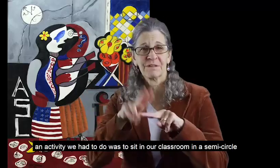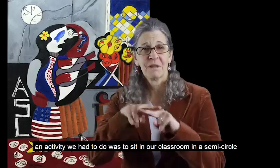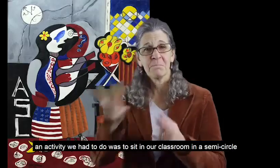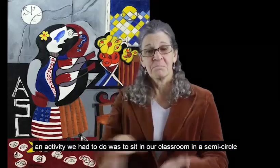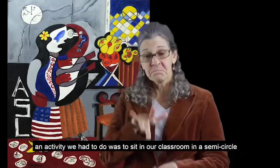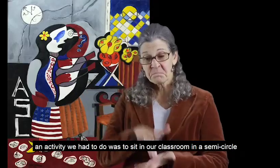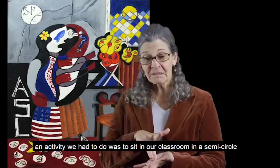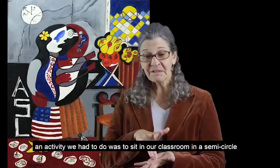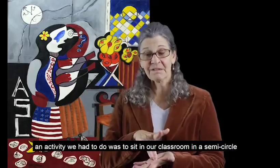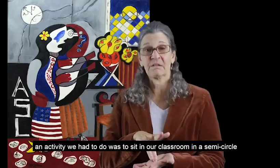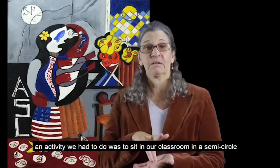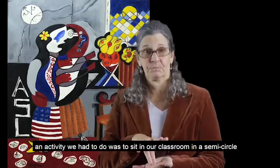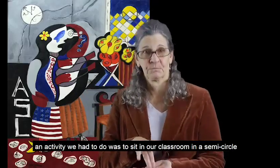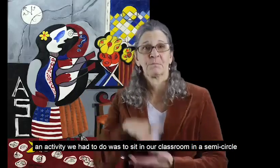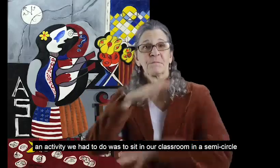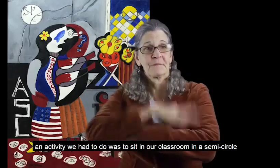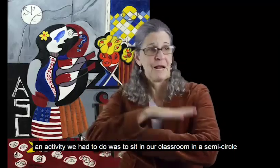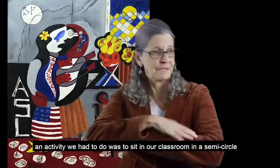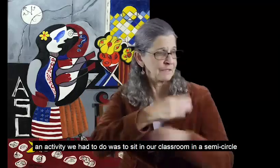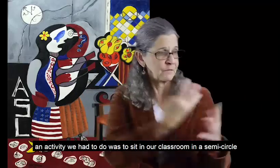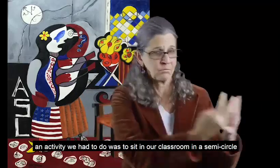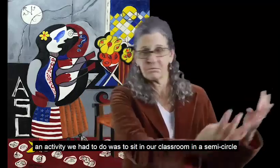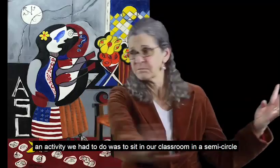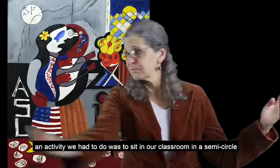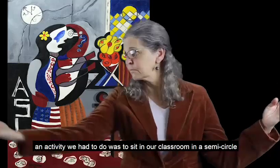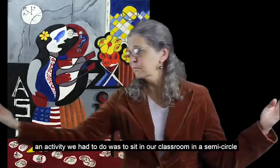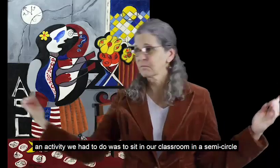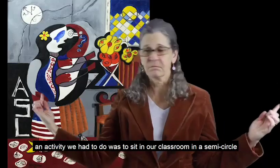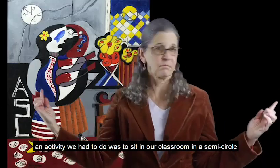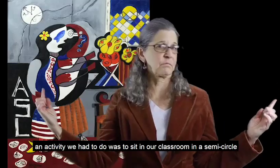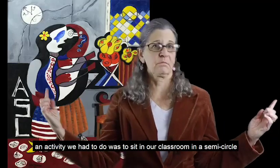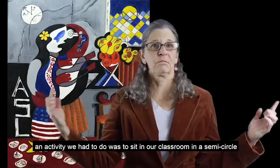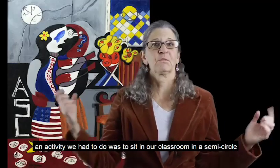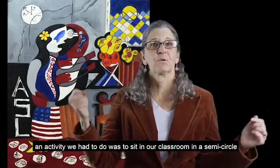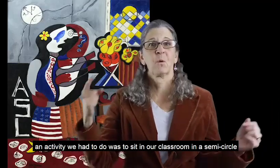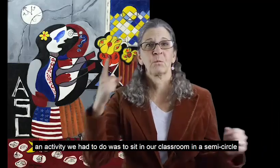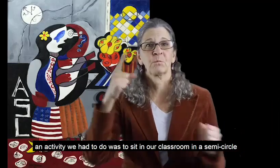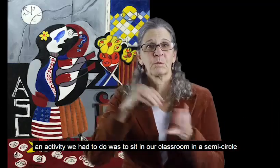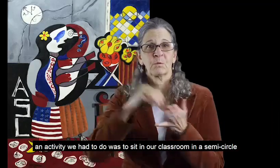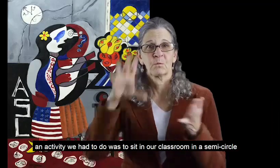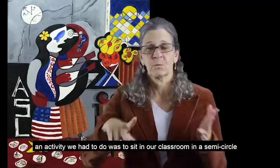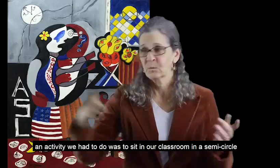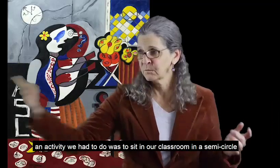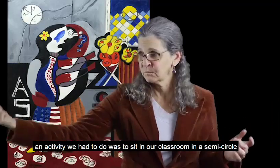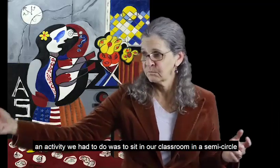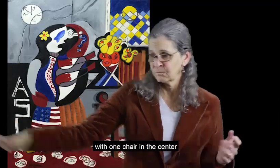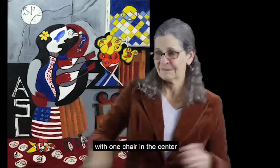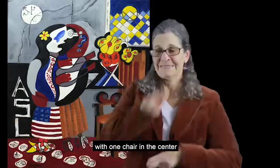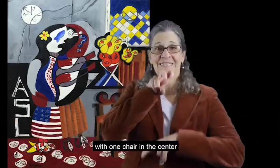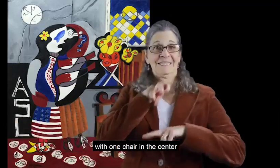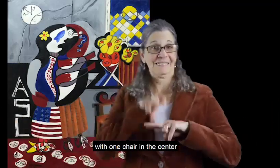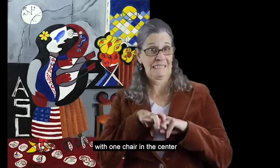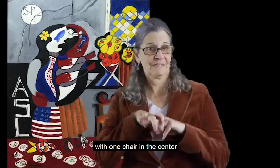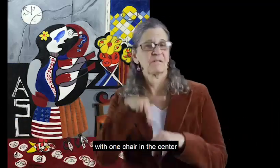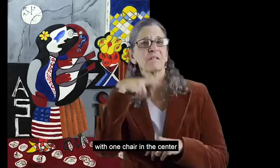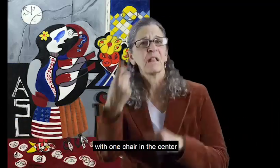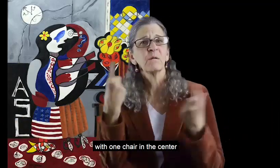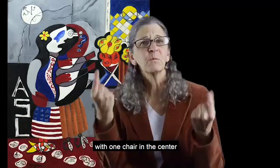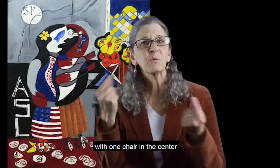And an activity that we had to do was sit in our classroom in a semicircle with one chair in the center. And